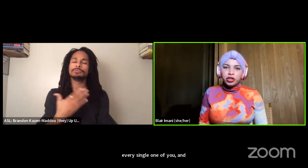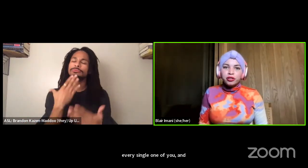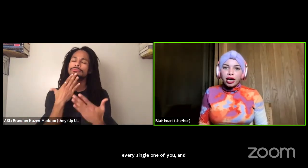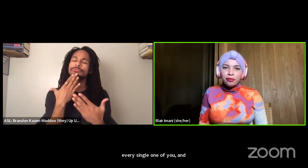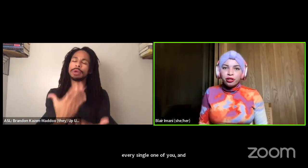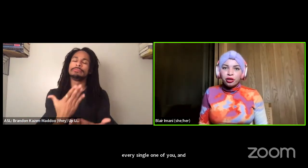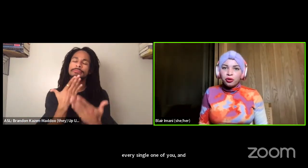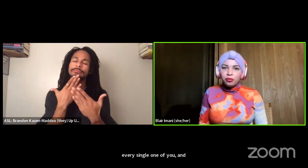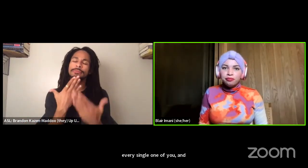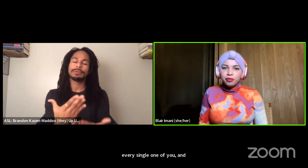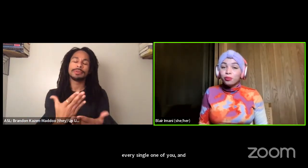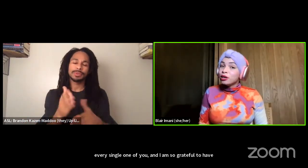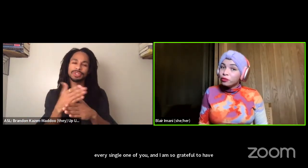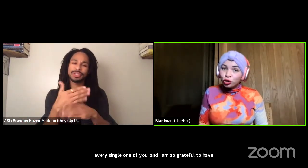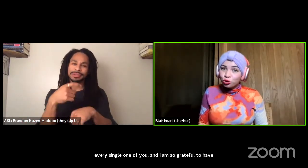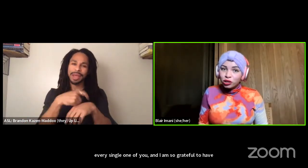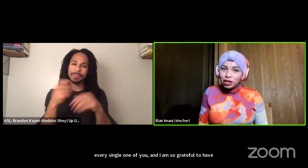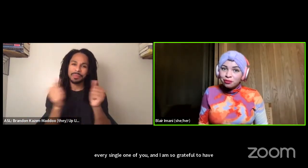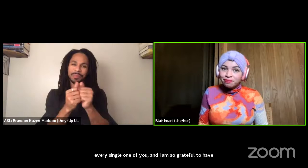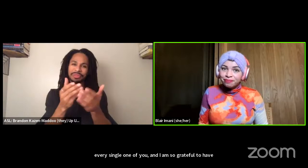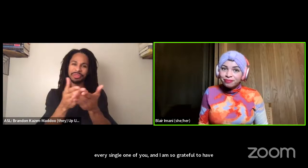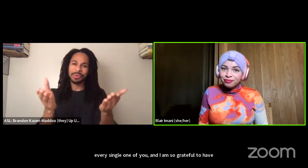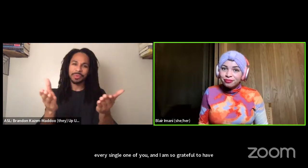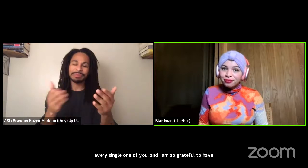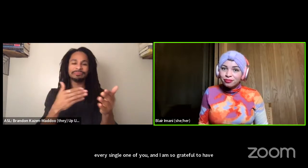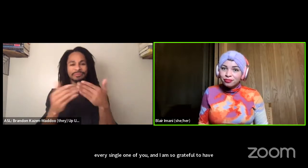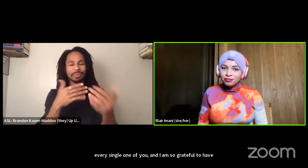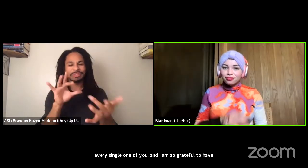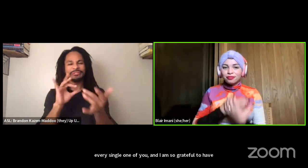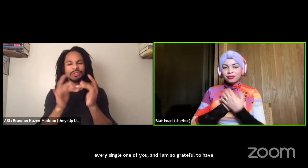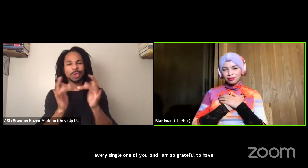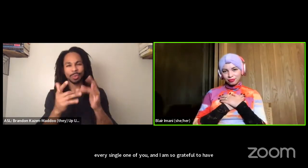have been able to share time with you, albeit virtually.